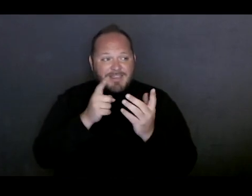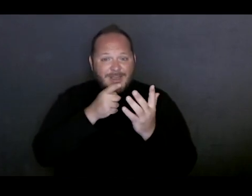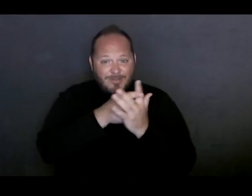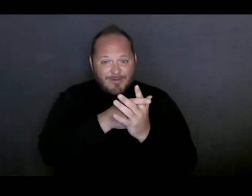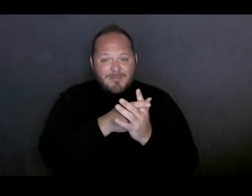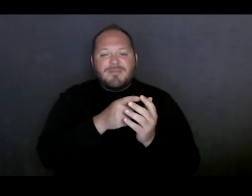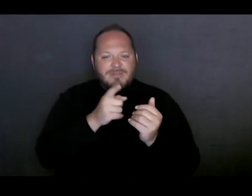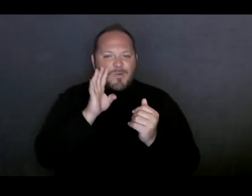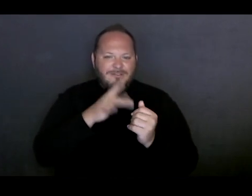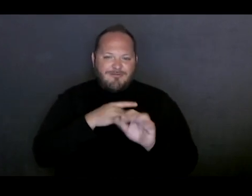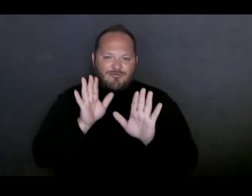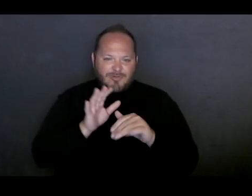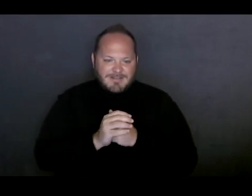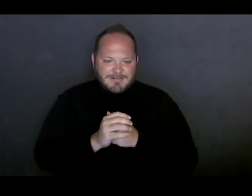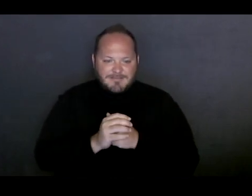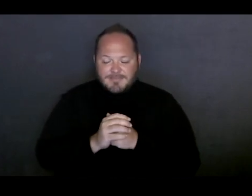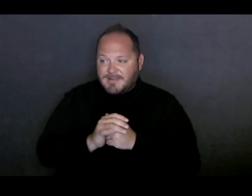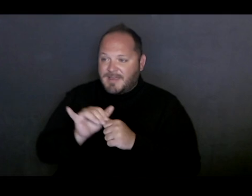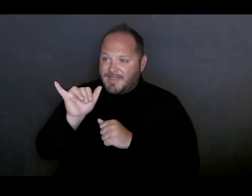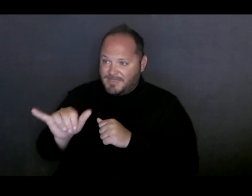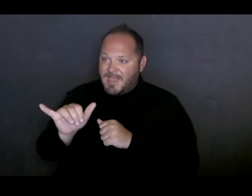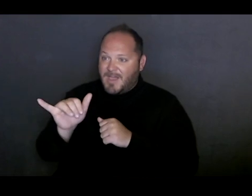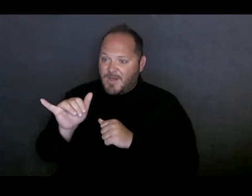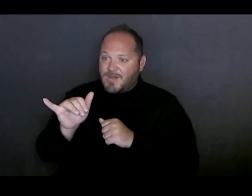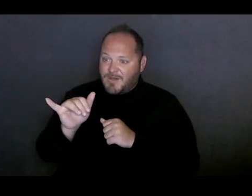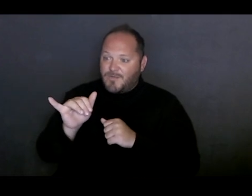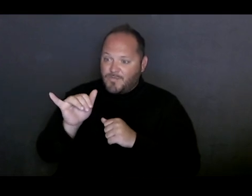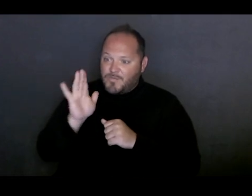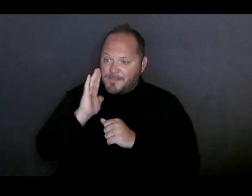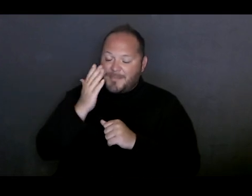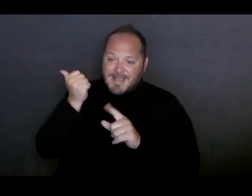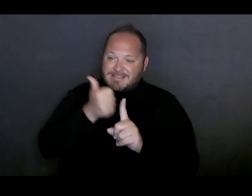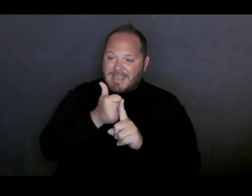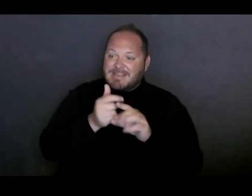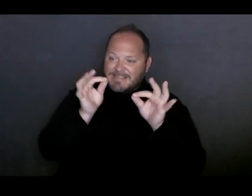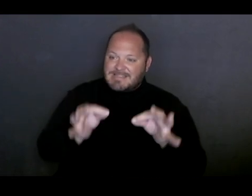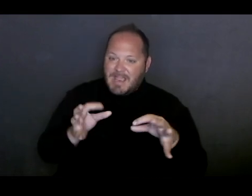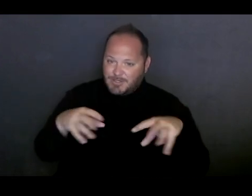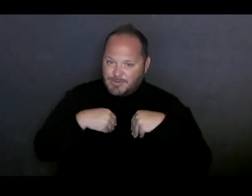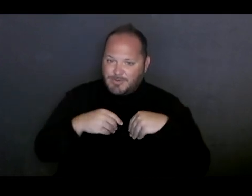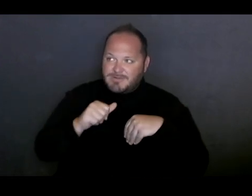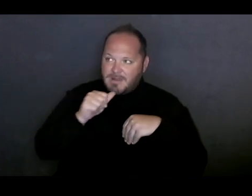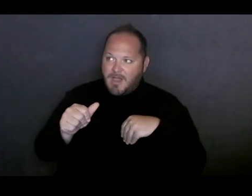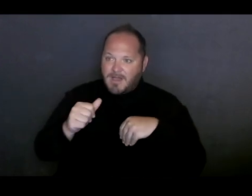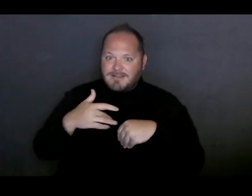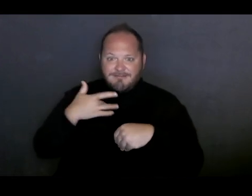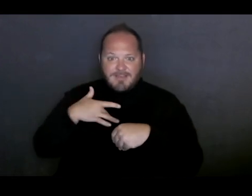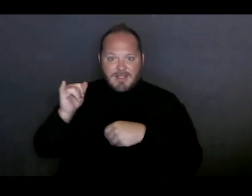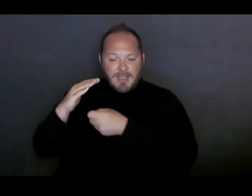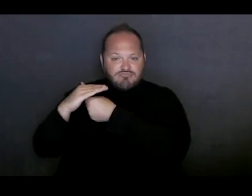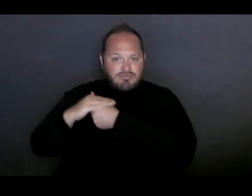because it's something they decided to do Hmm. rather than they felt like they were pressured or their arms were twisted